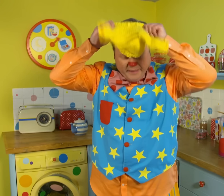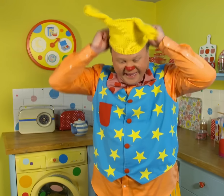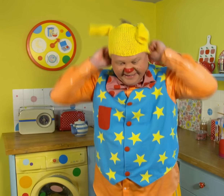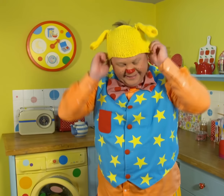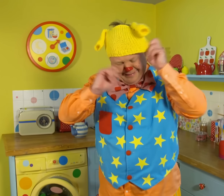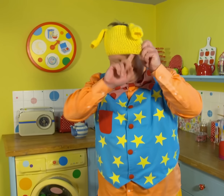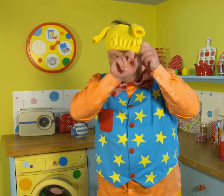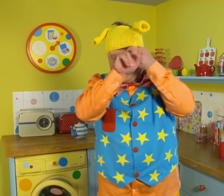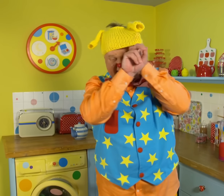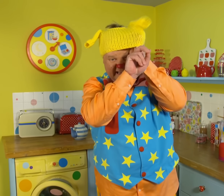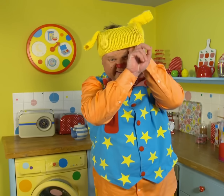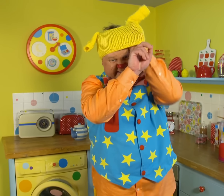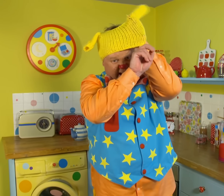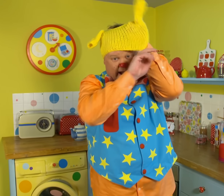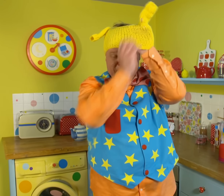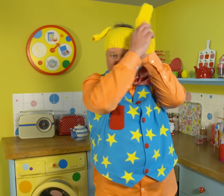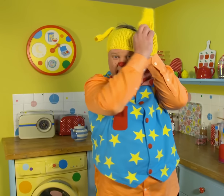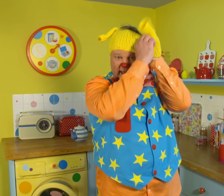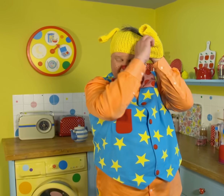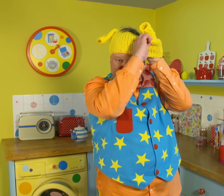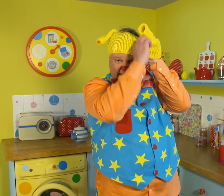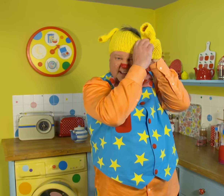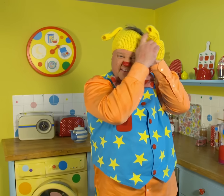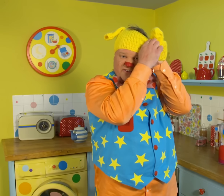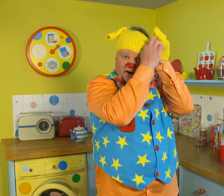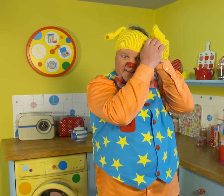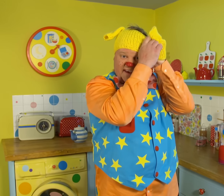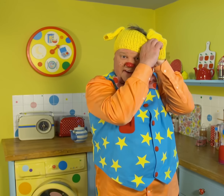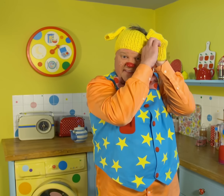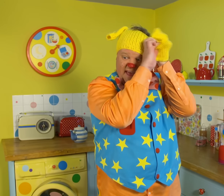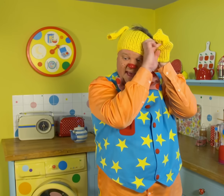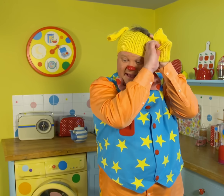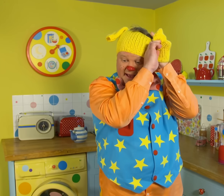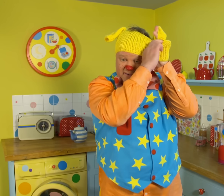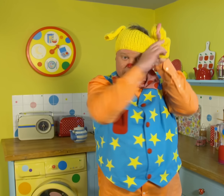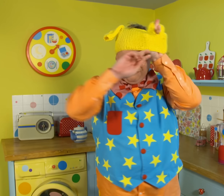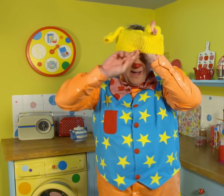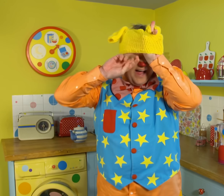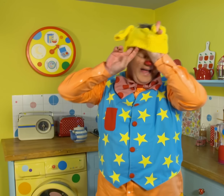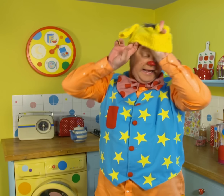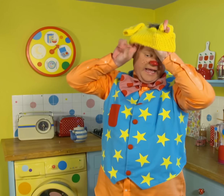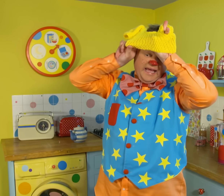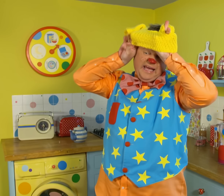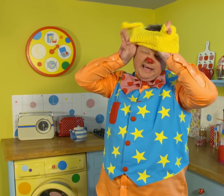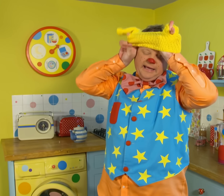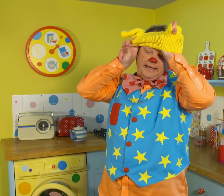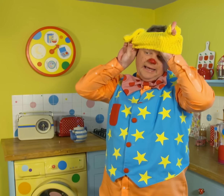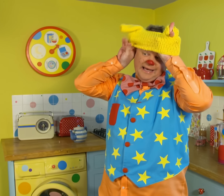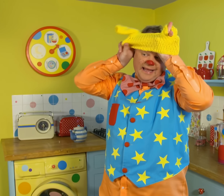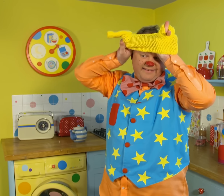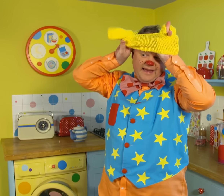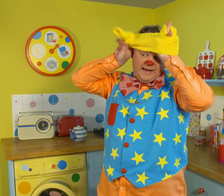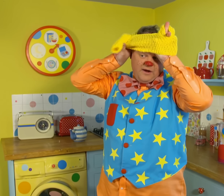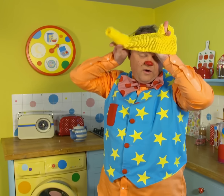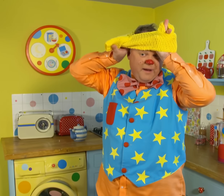bad. Just a little snug, maybe. A little stretch here and there. Should be fine. That's it. Almost